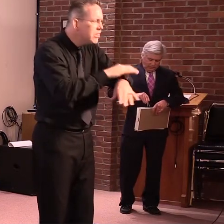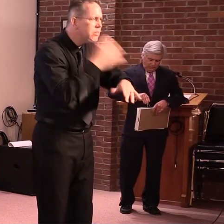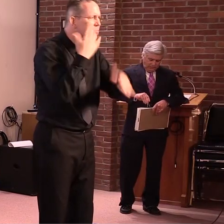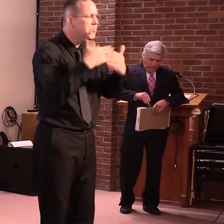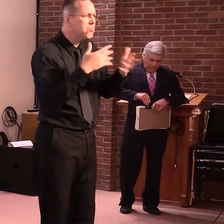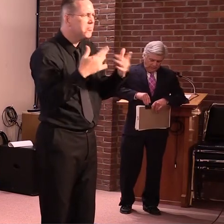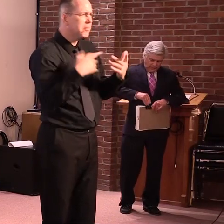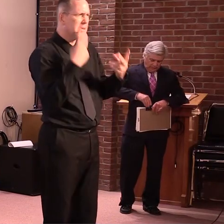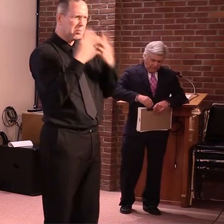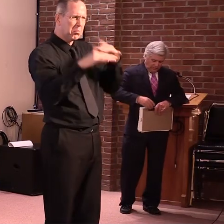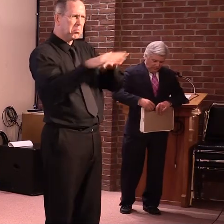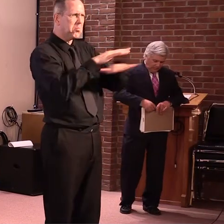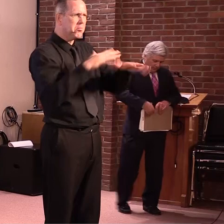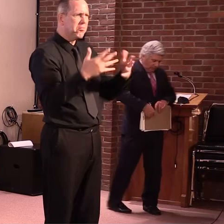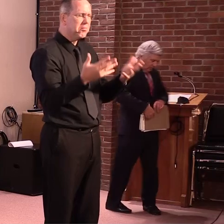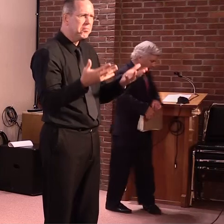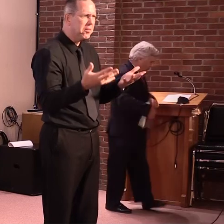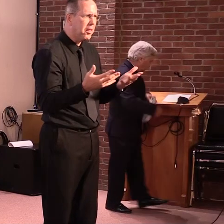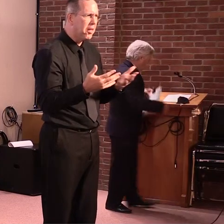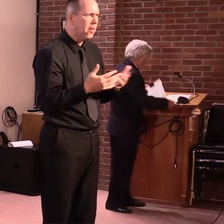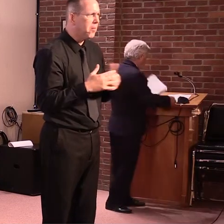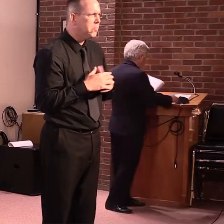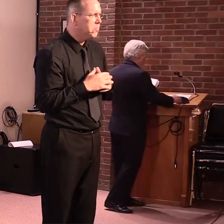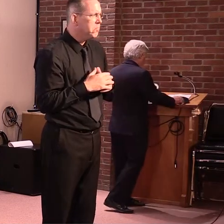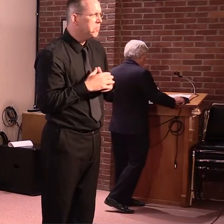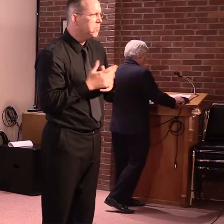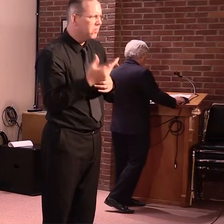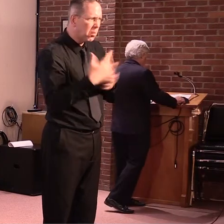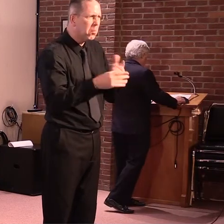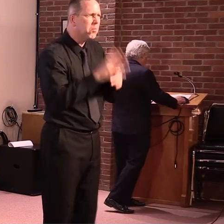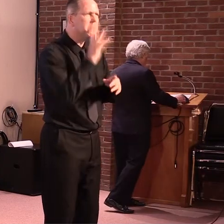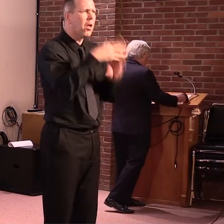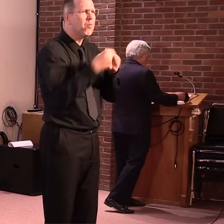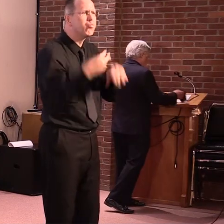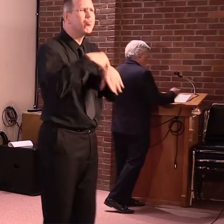ethnicity as well as race speaking at many of these